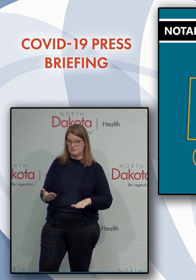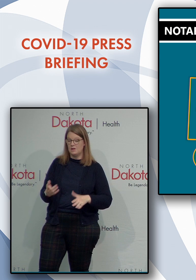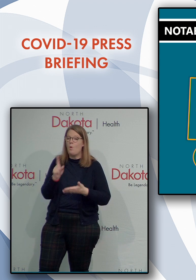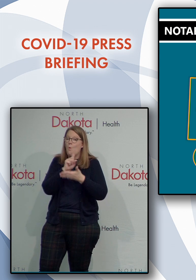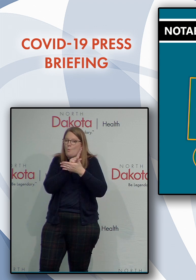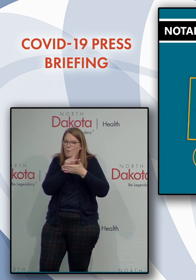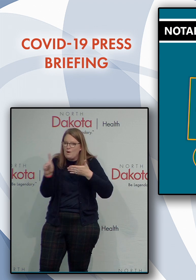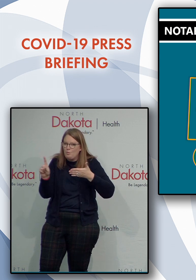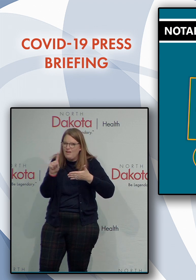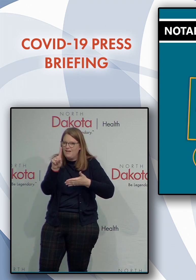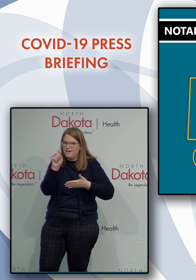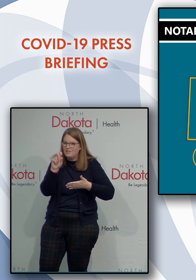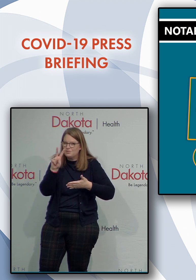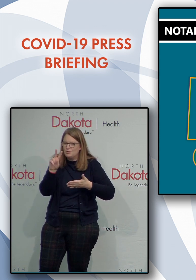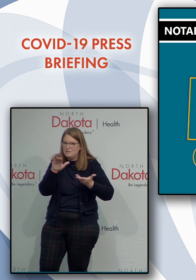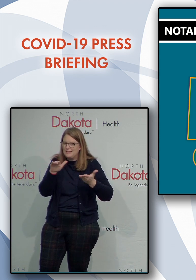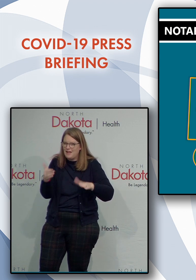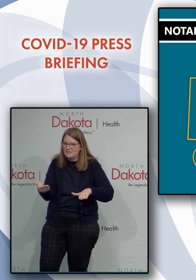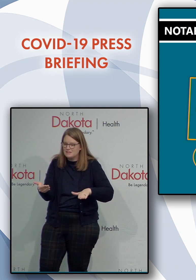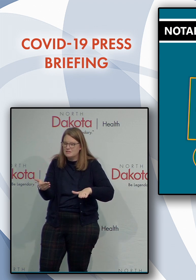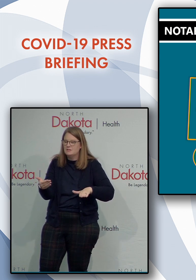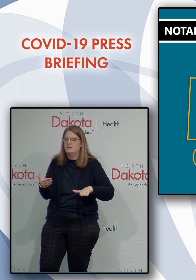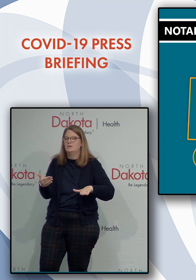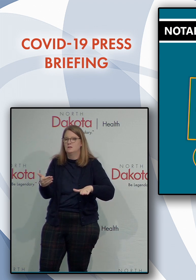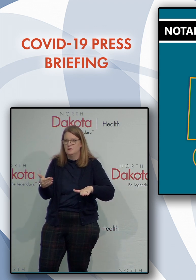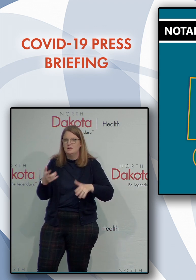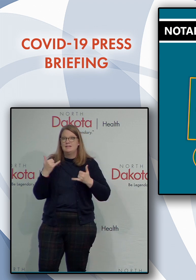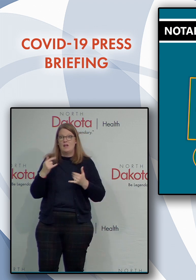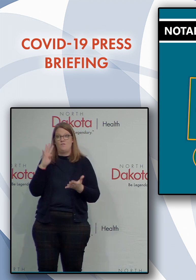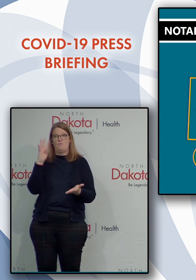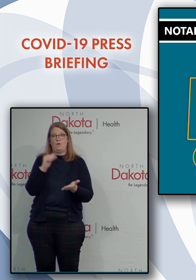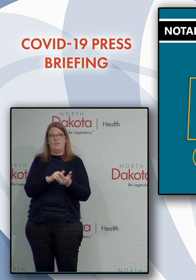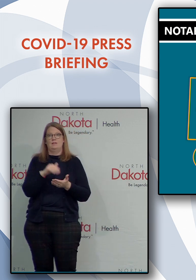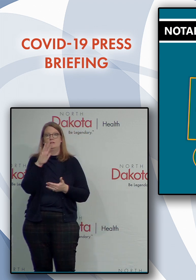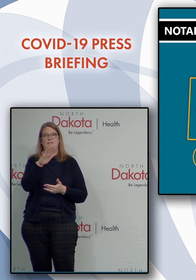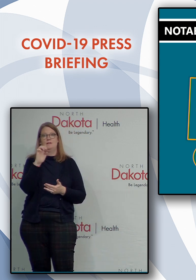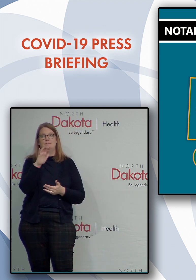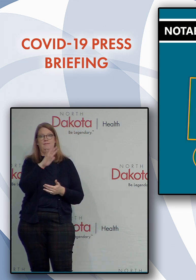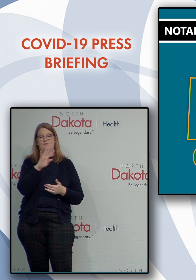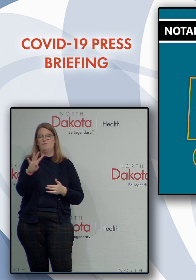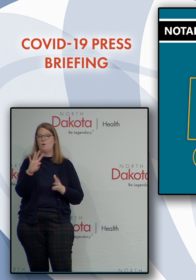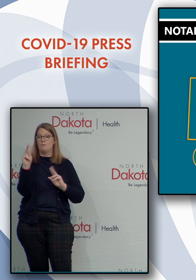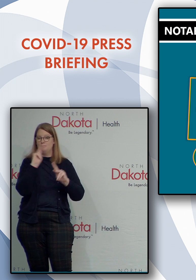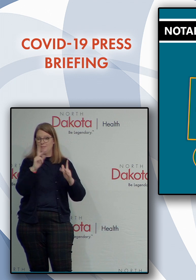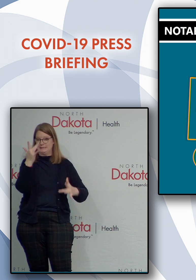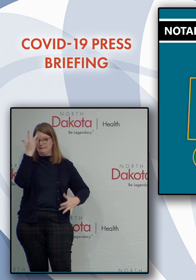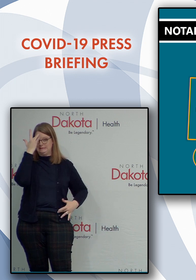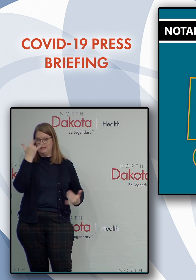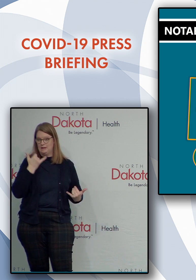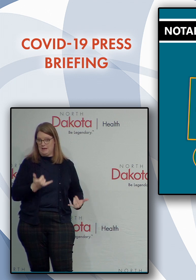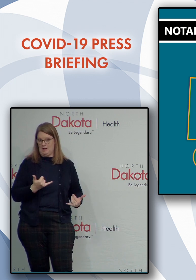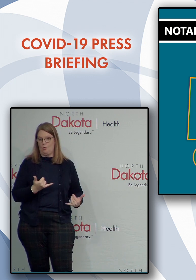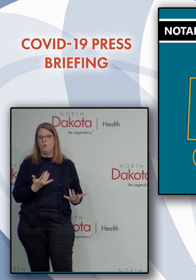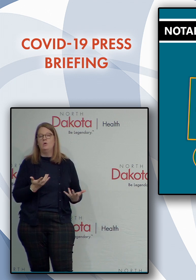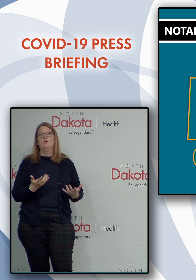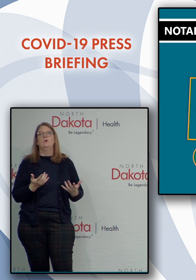past week. We are now at 4,554 active cases. As I said, that's